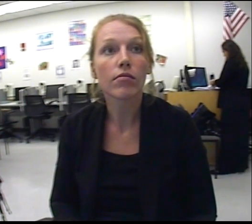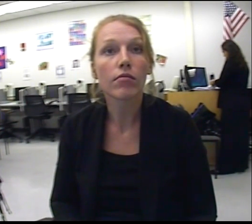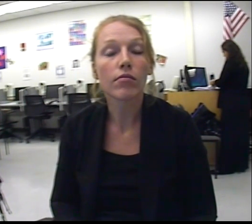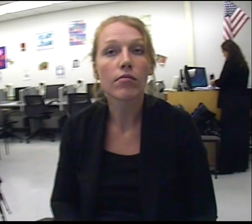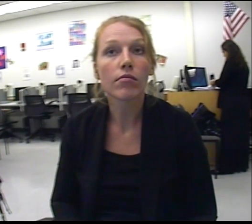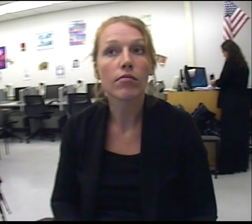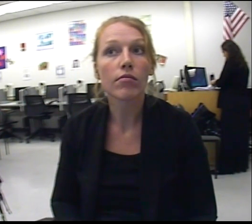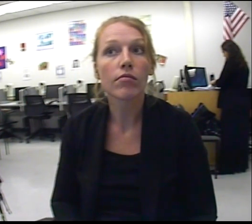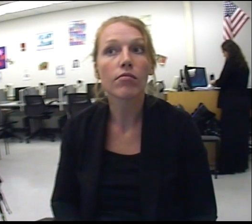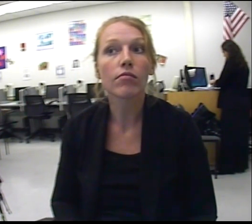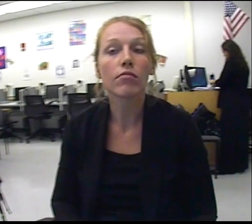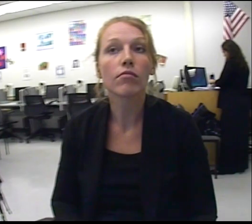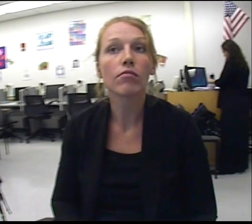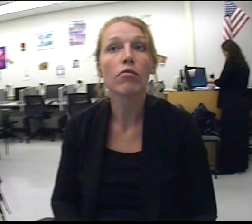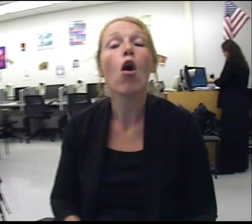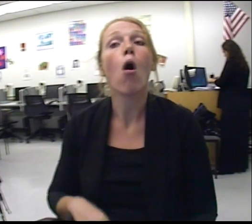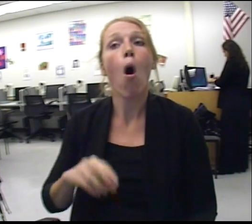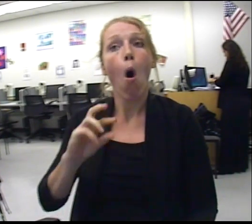All right, I'm going to put that down here for number 3.